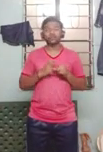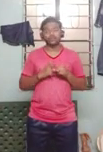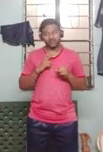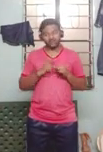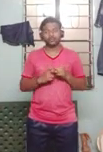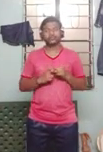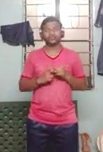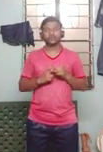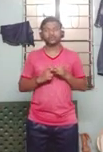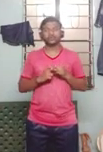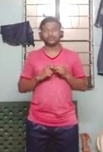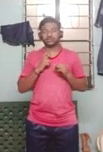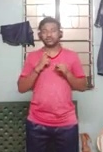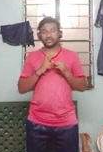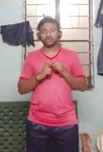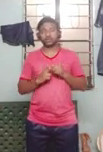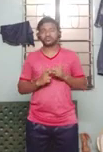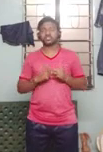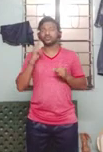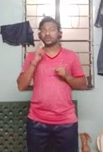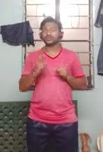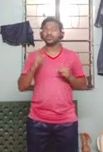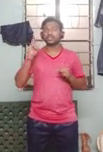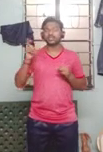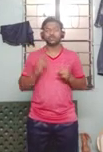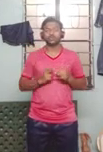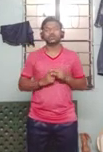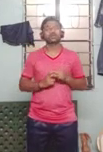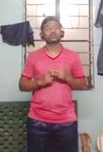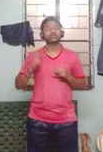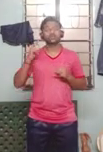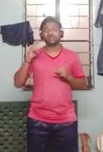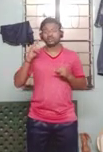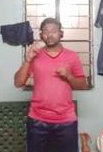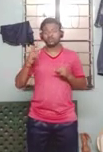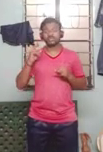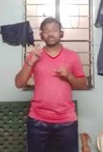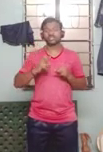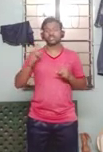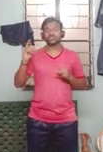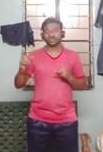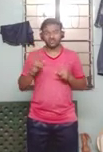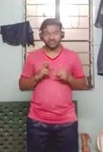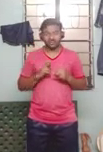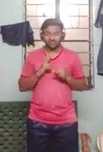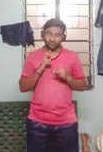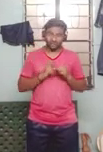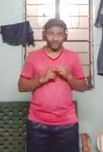want to remove that particular object, you have to clean up, or you have to use instruction method for that